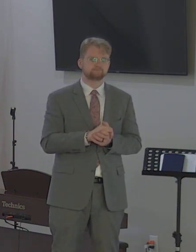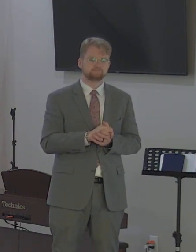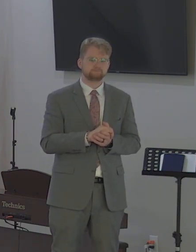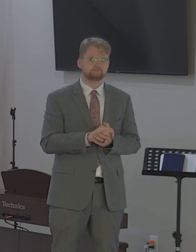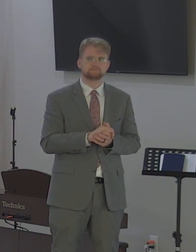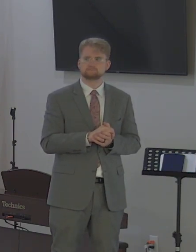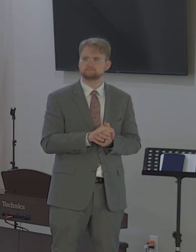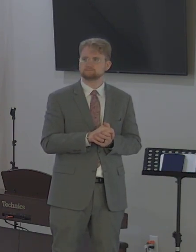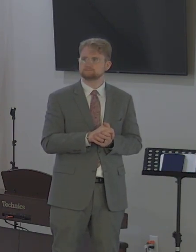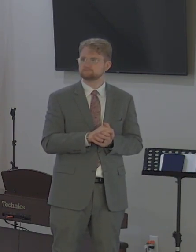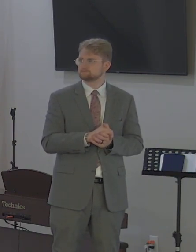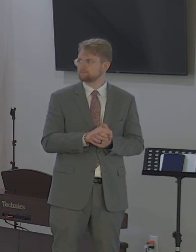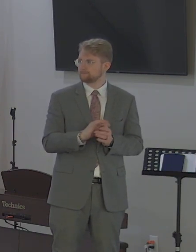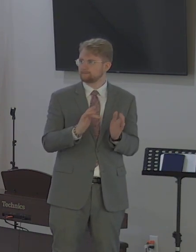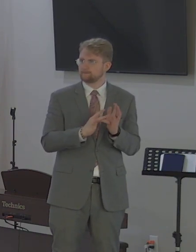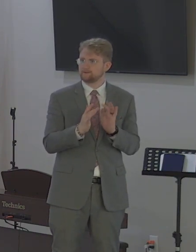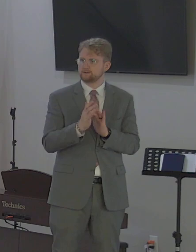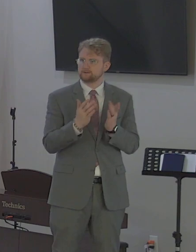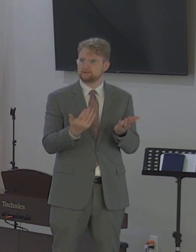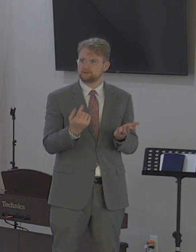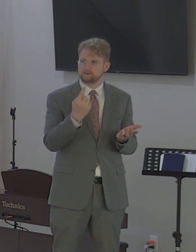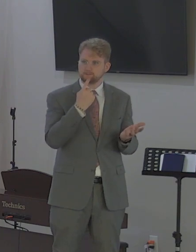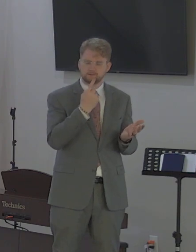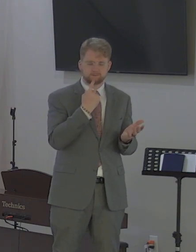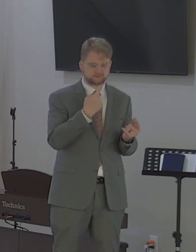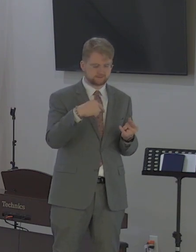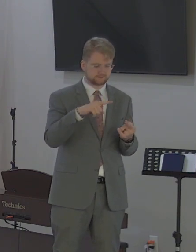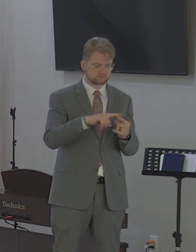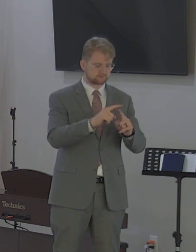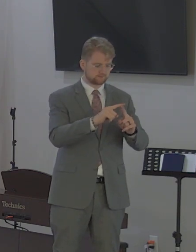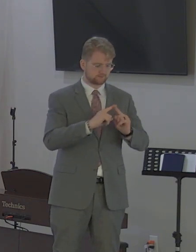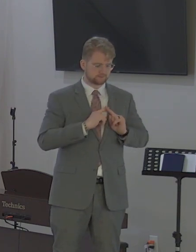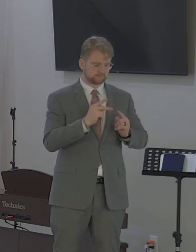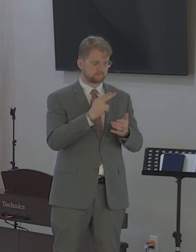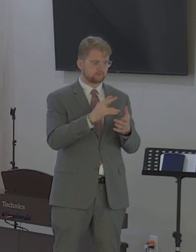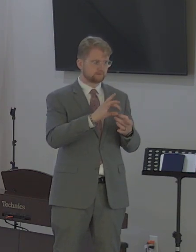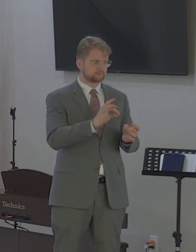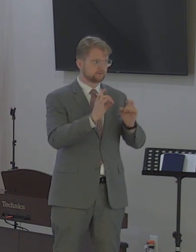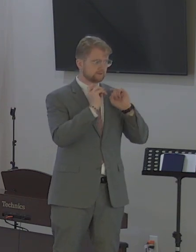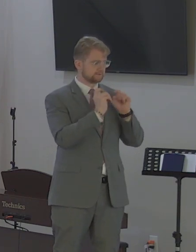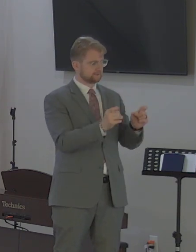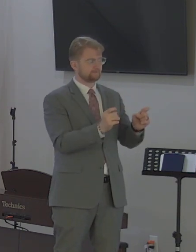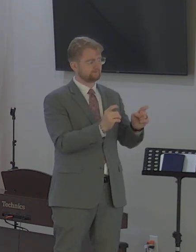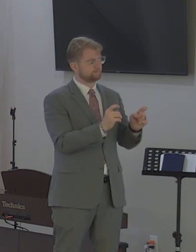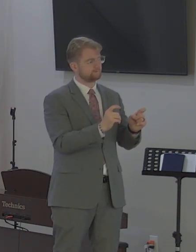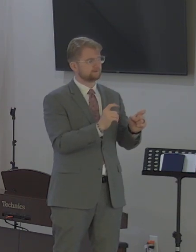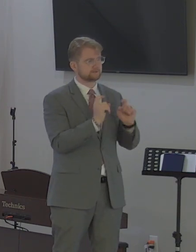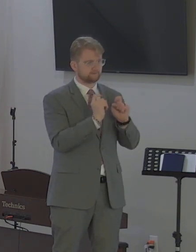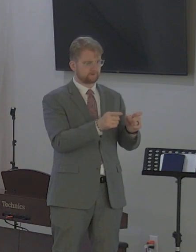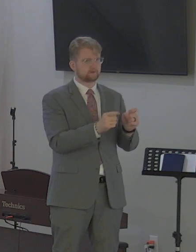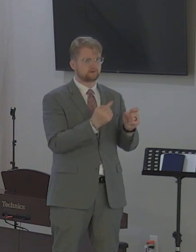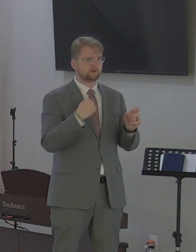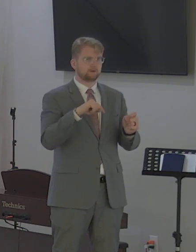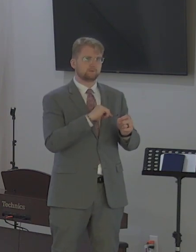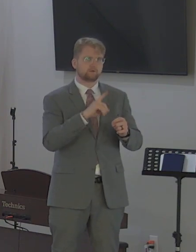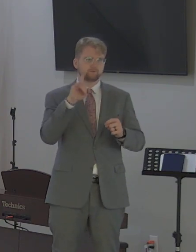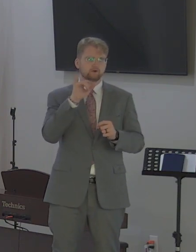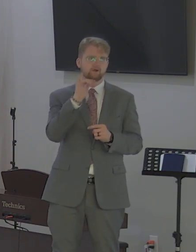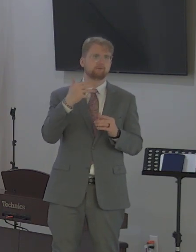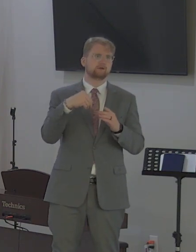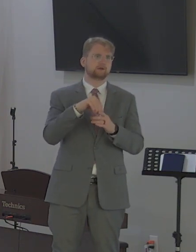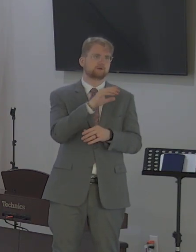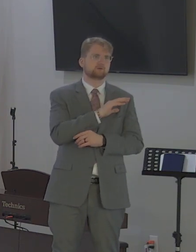The Bible says once we're saved, the Holy Spirit gift is given. The Bible says once we're saved, we're forever in Christ. The Bible